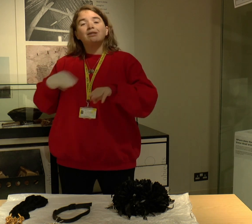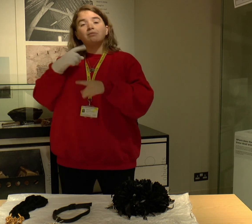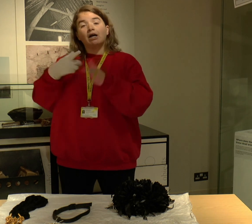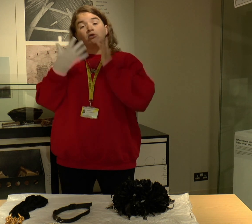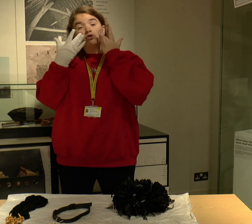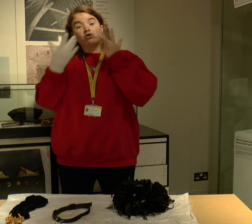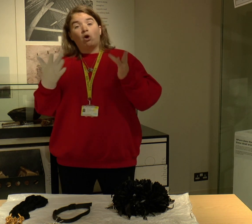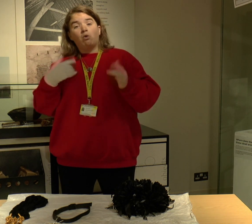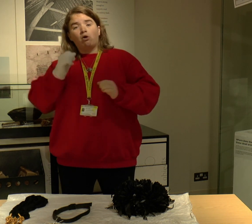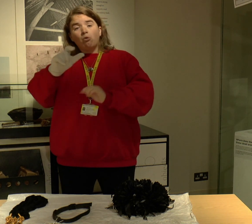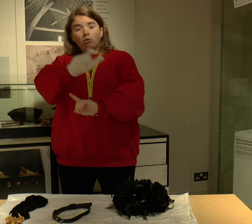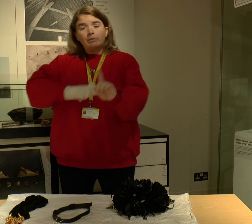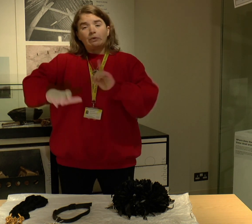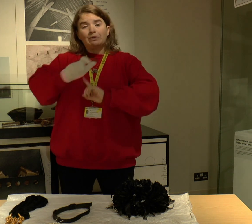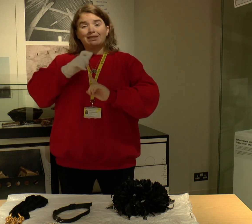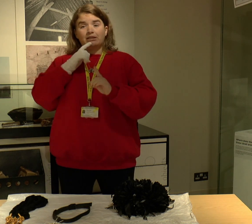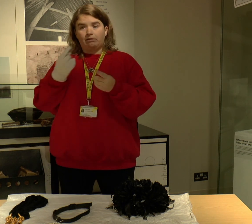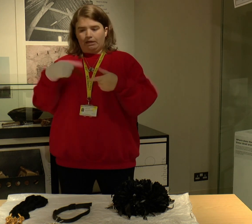museum, because the museum want to show